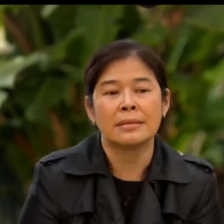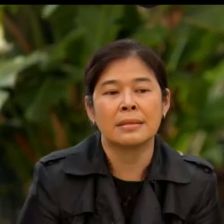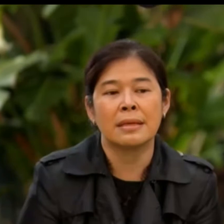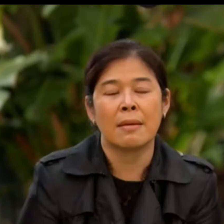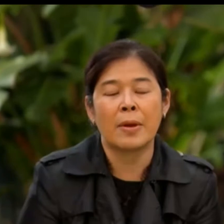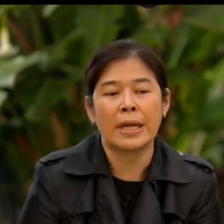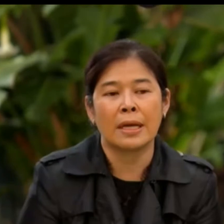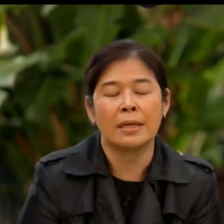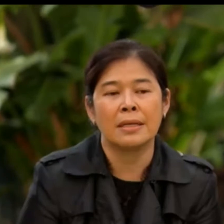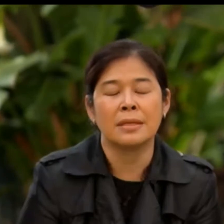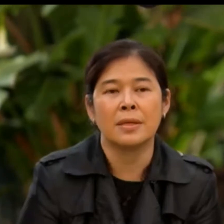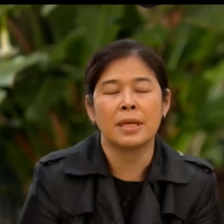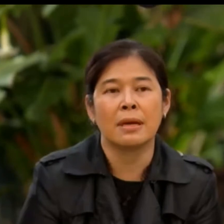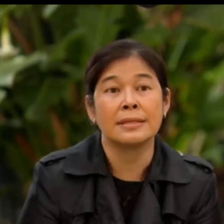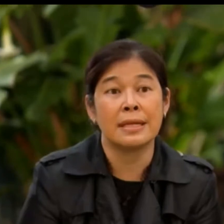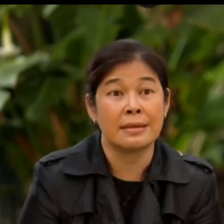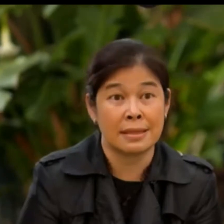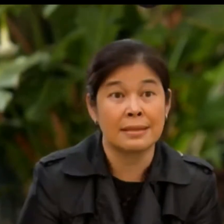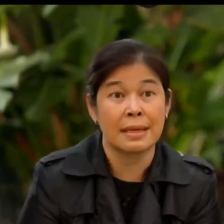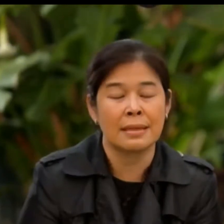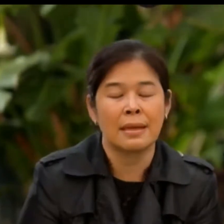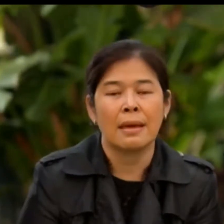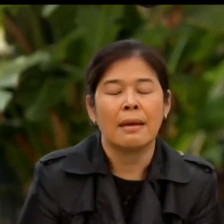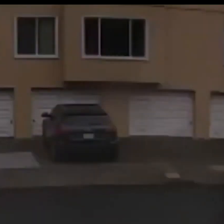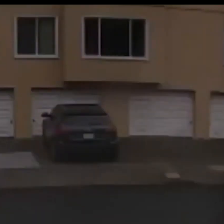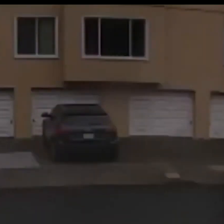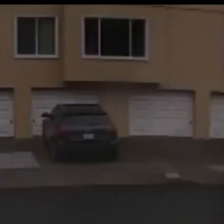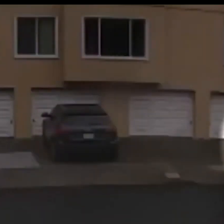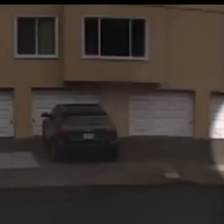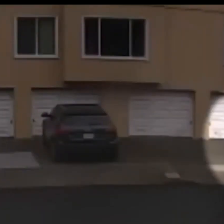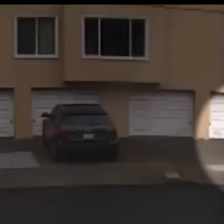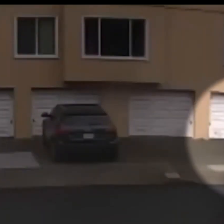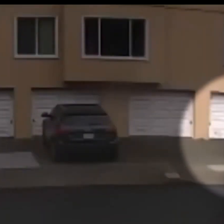1999 in America. He's a good senior citizen.